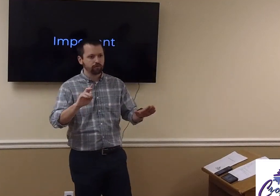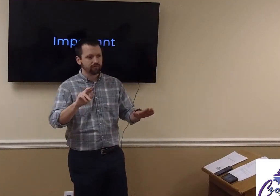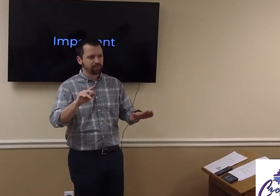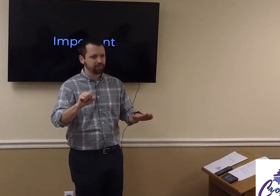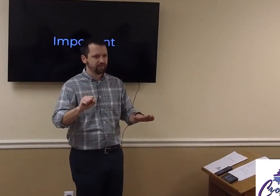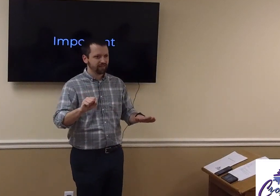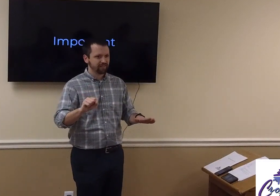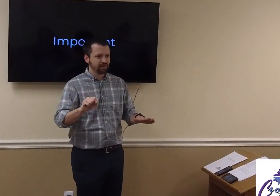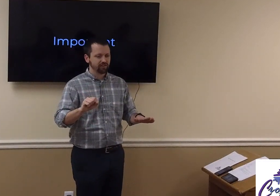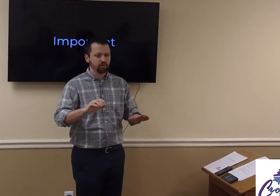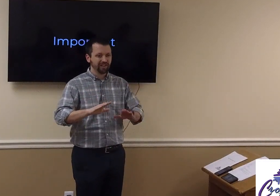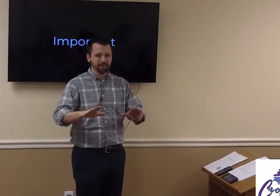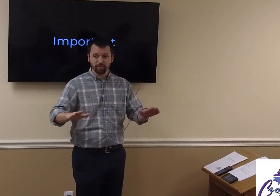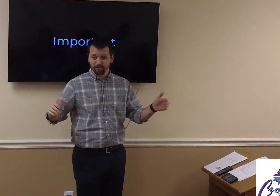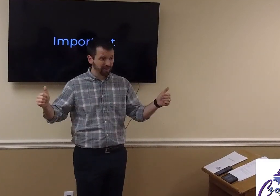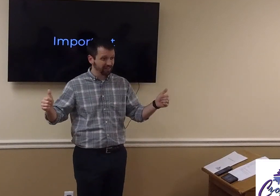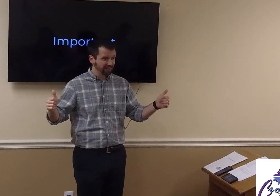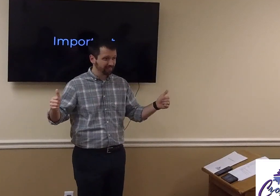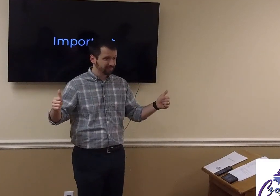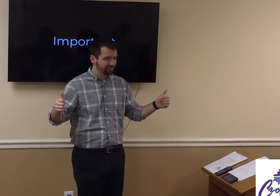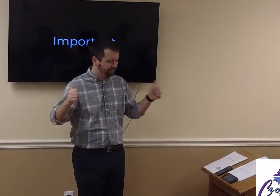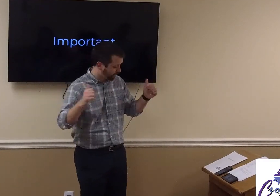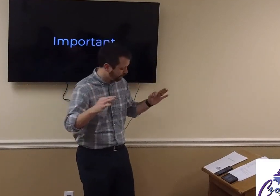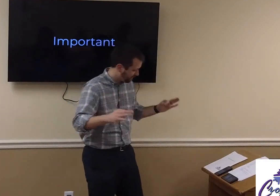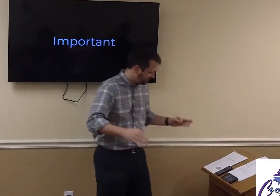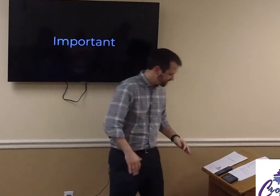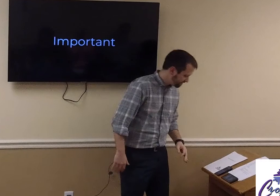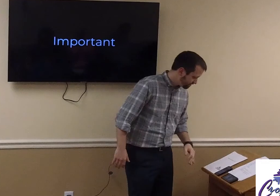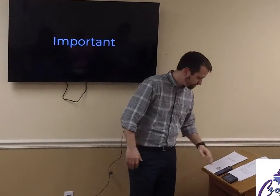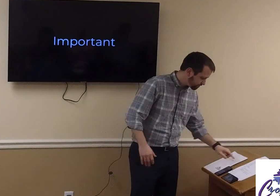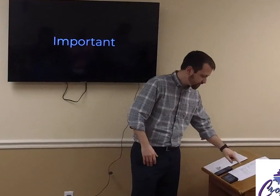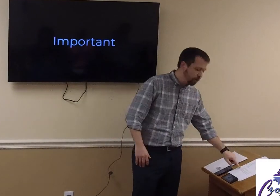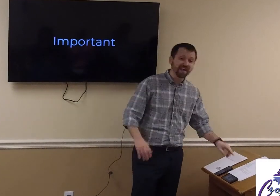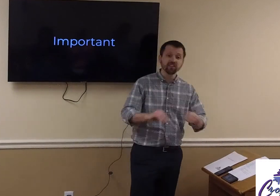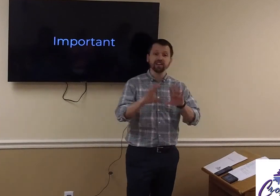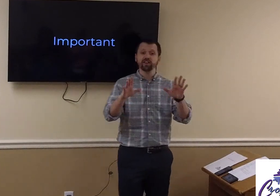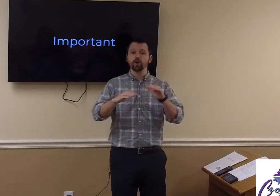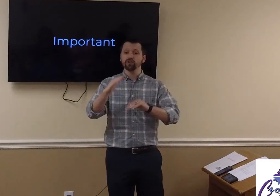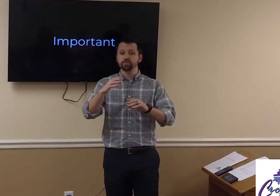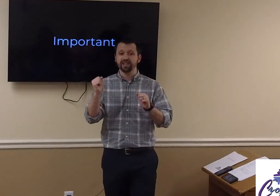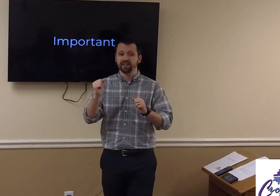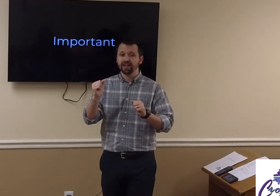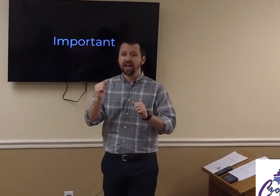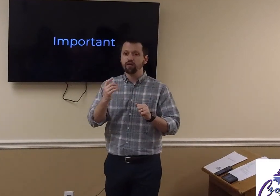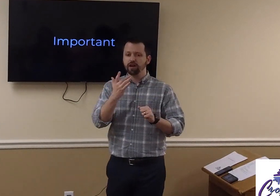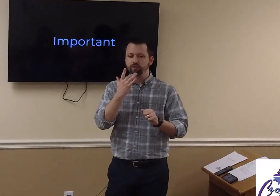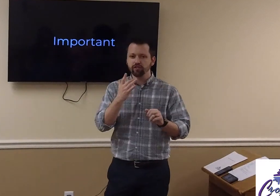verbs. So you don't need them anymore. We clear? Perfect. Okay, clarity over speed. I would much rather you